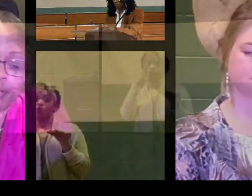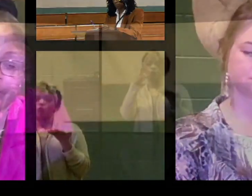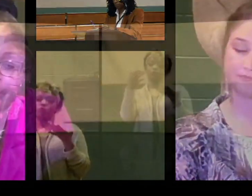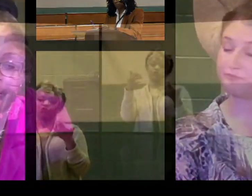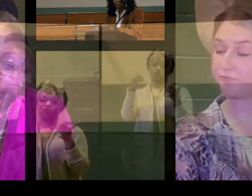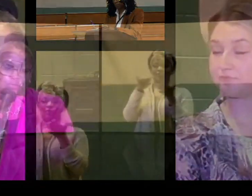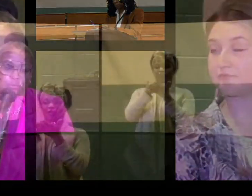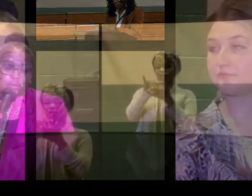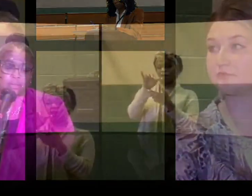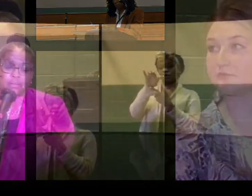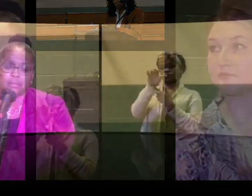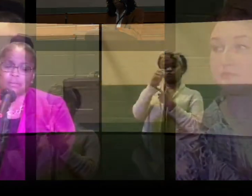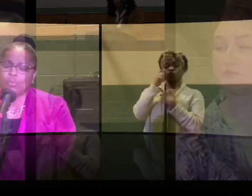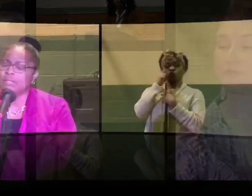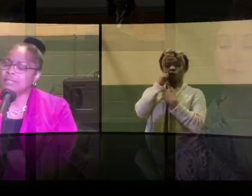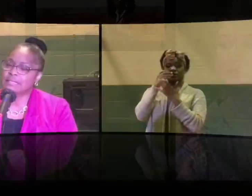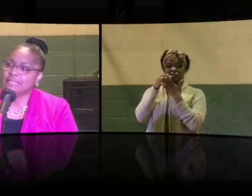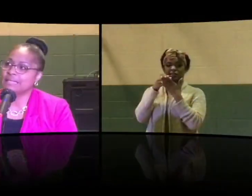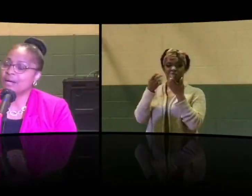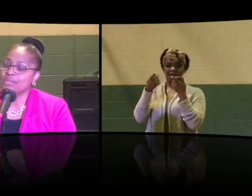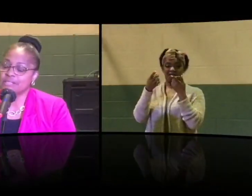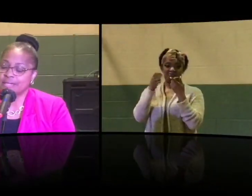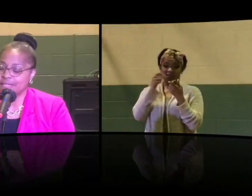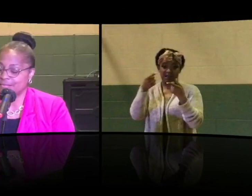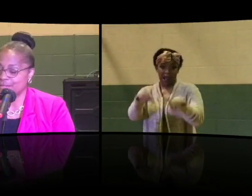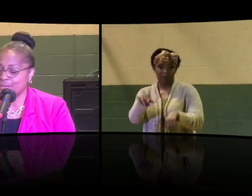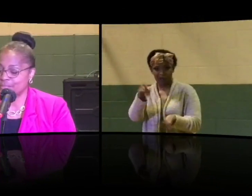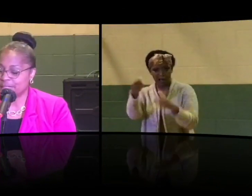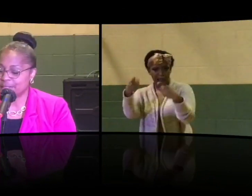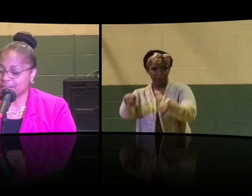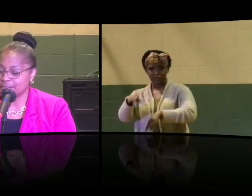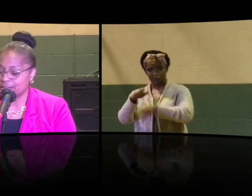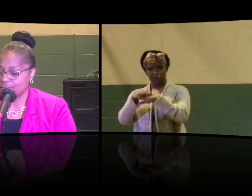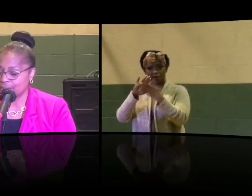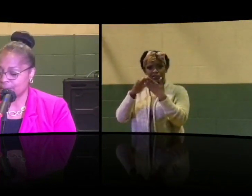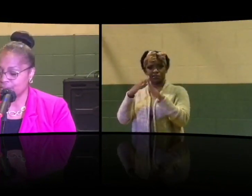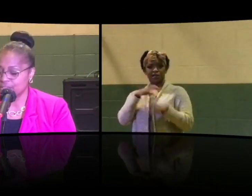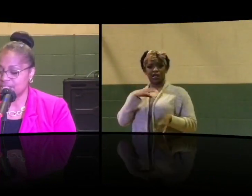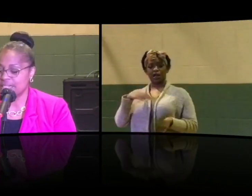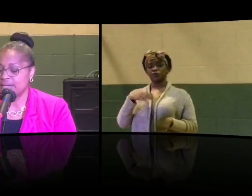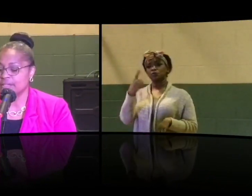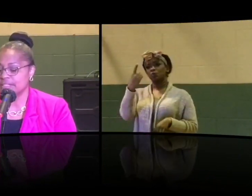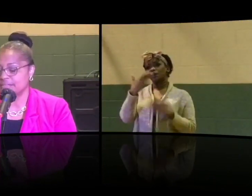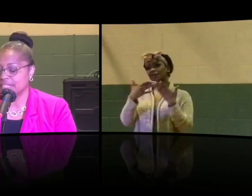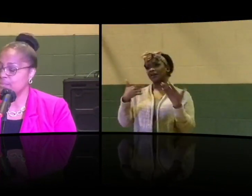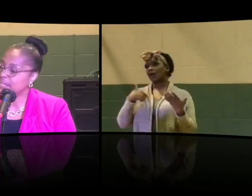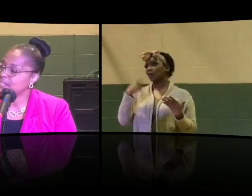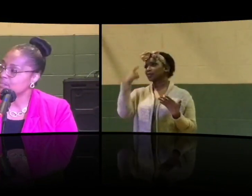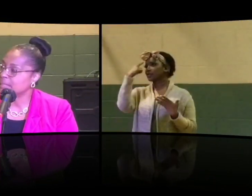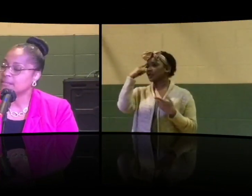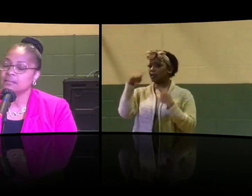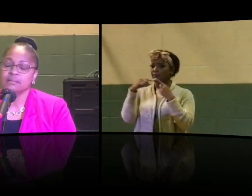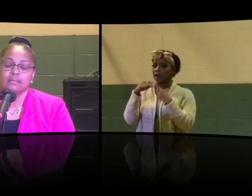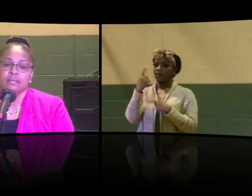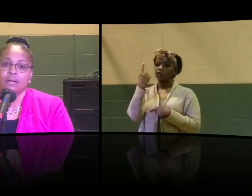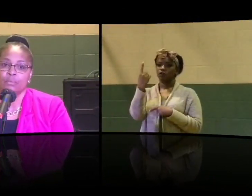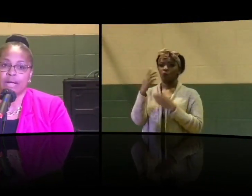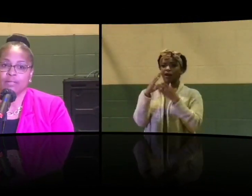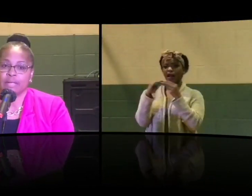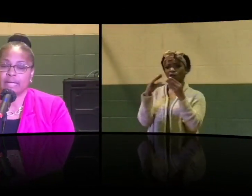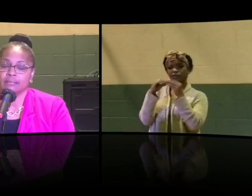happens on the city council. One of the things that I was thinking of, though, is because there's this narrative that's being spent